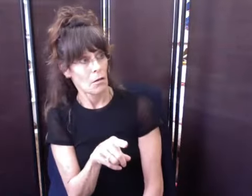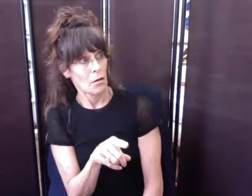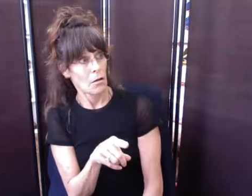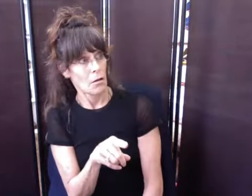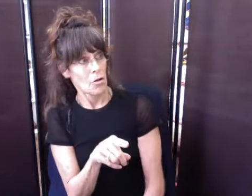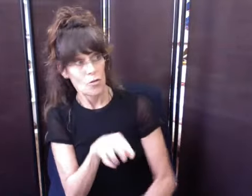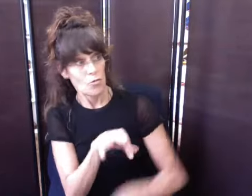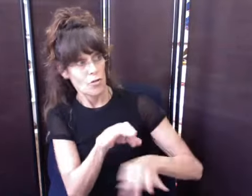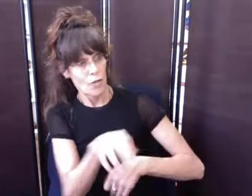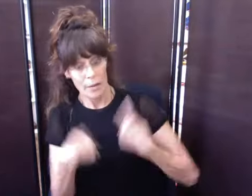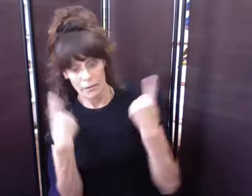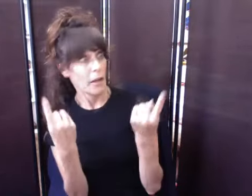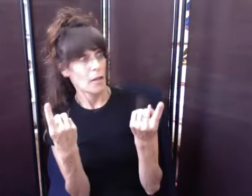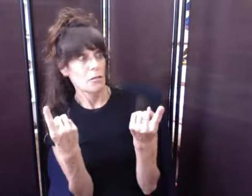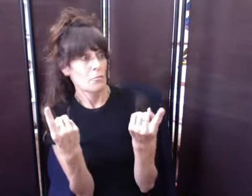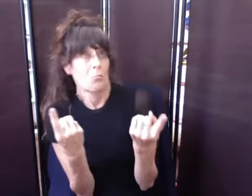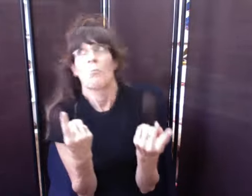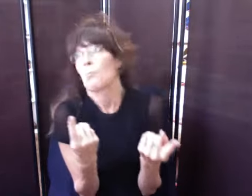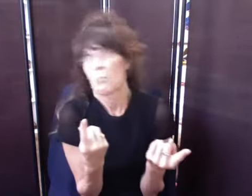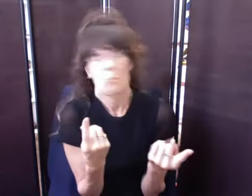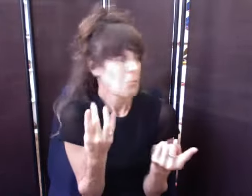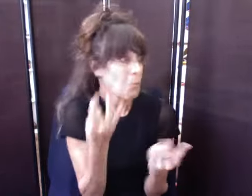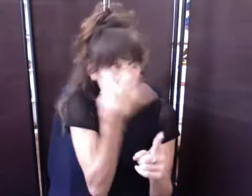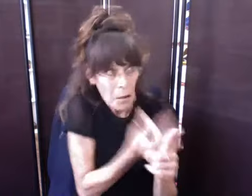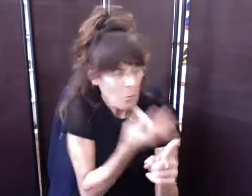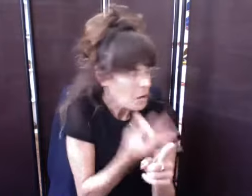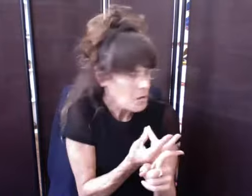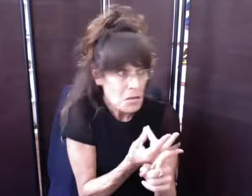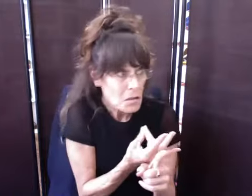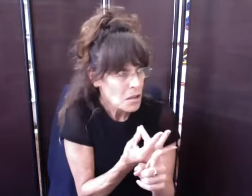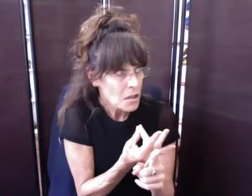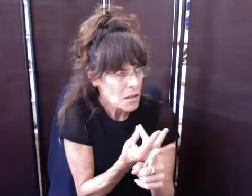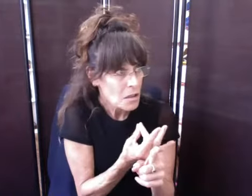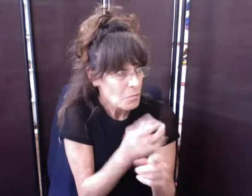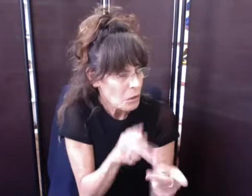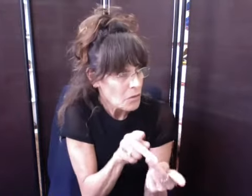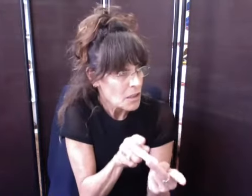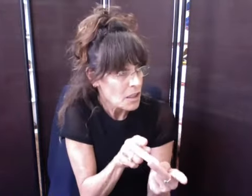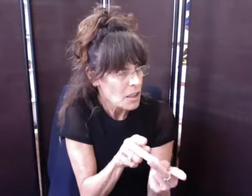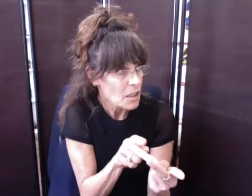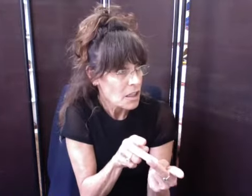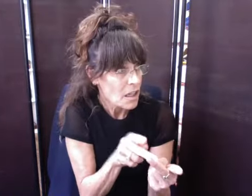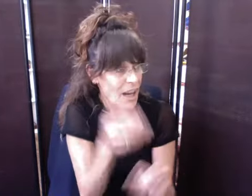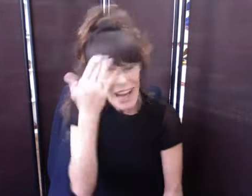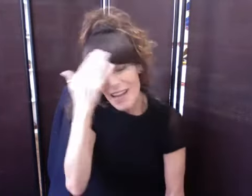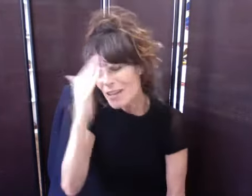last, 8 months to a year of my drinking right there. Because I don't know about anybody else on this phone call, but I know about